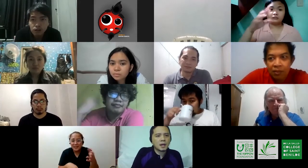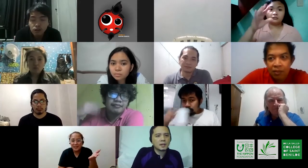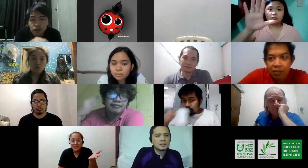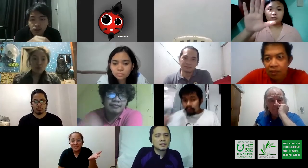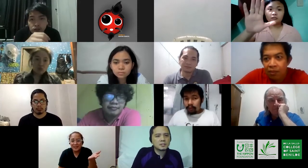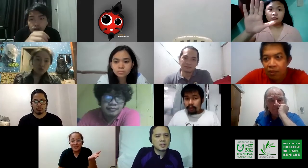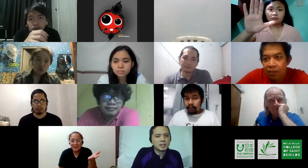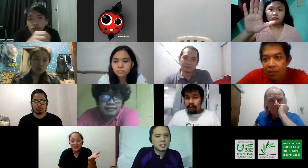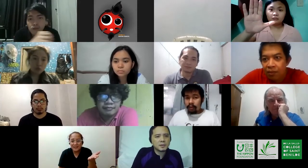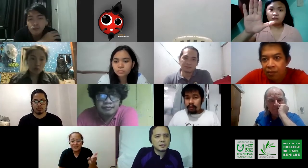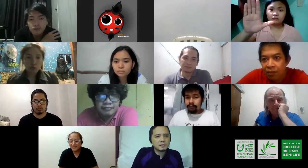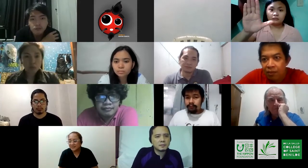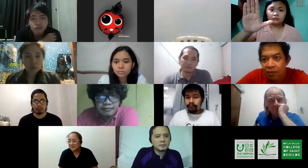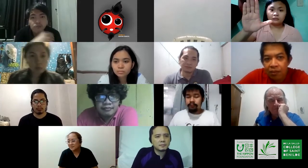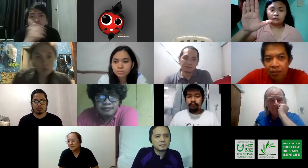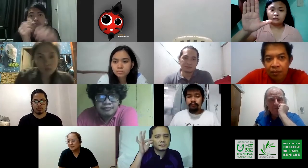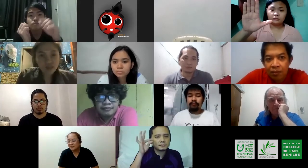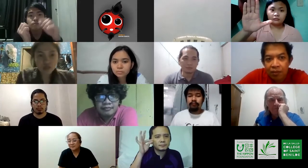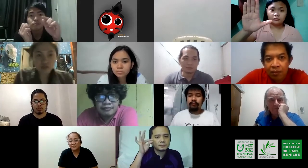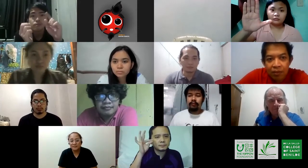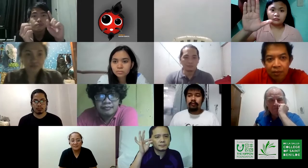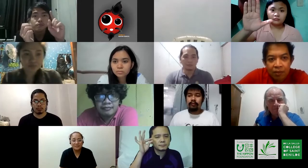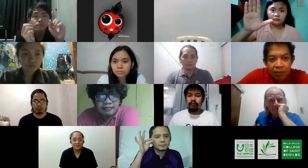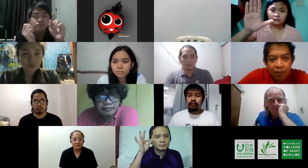This is Jasmine. Mhm.